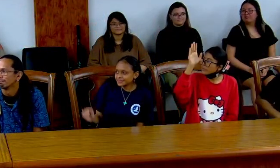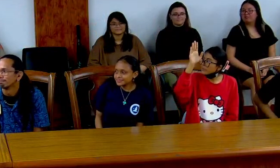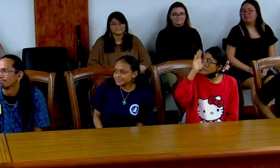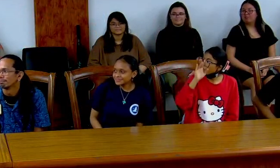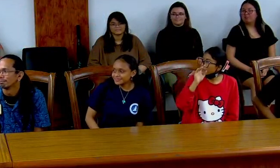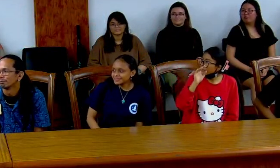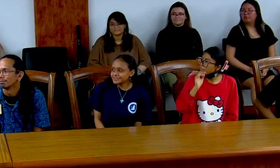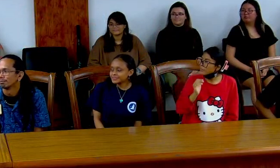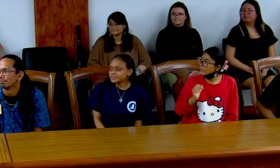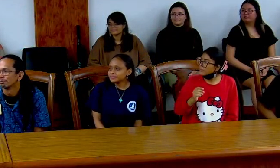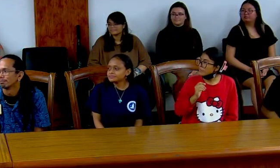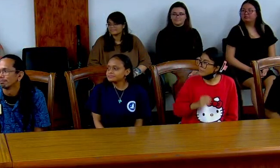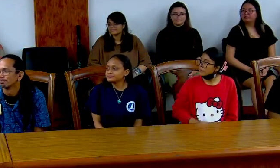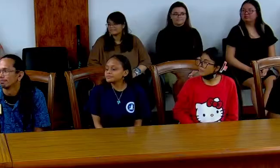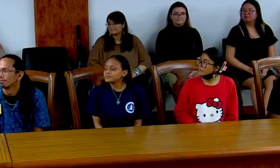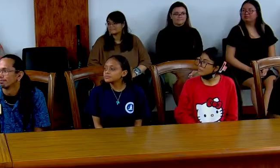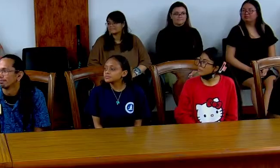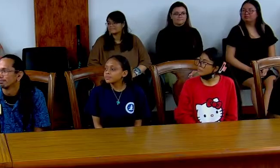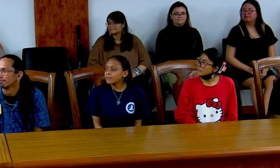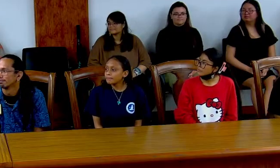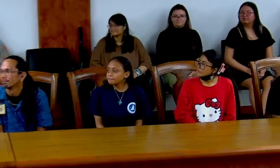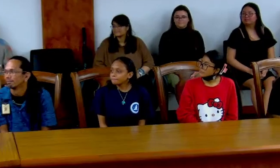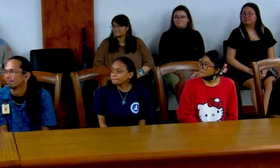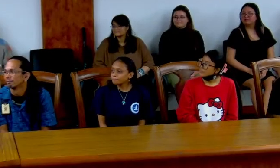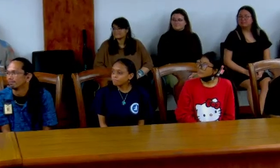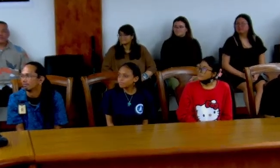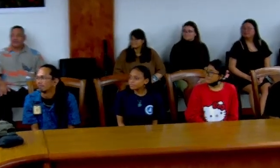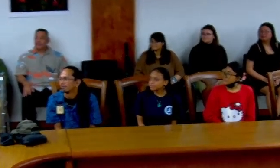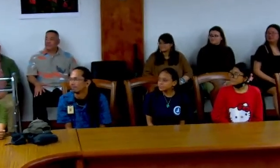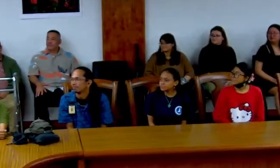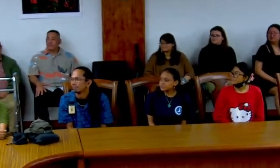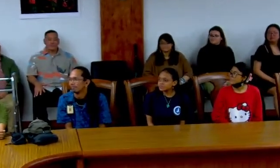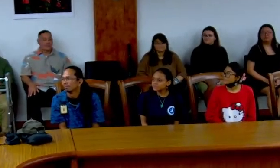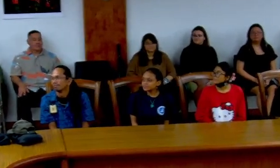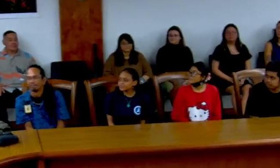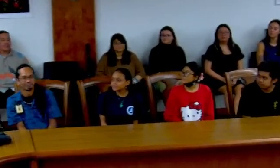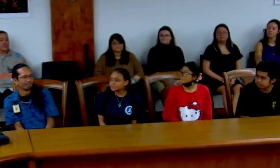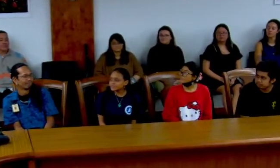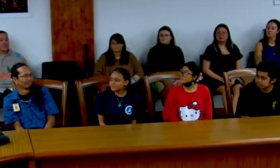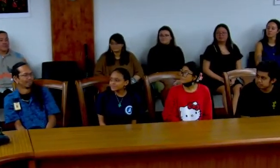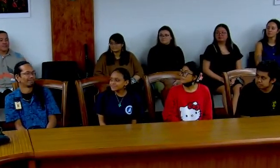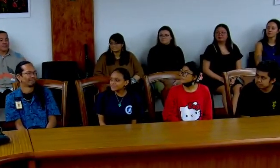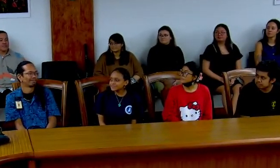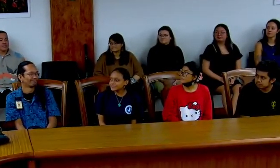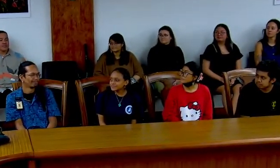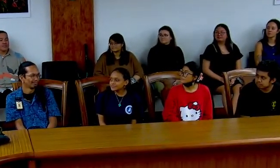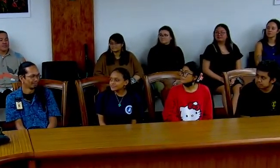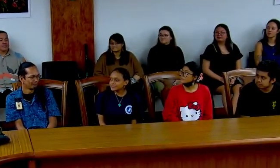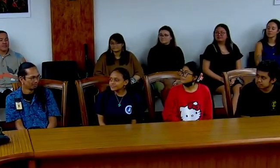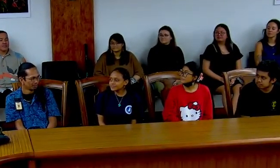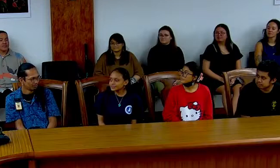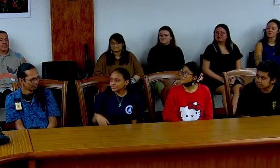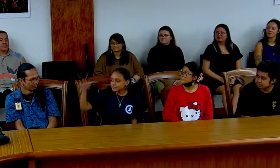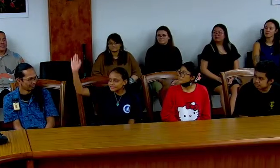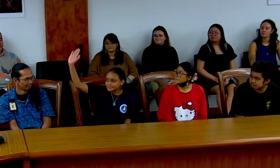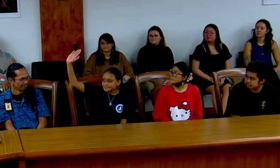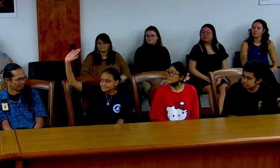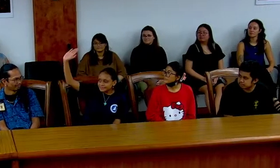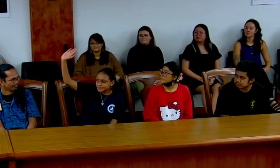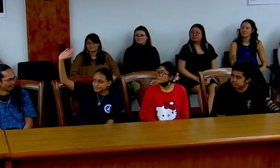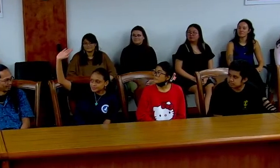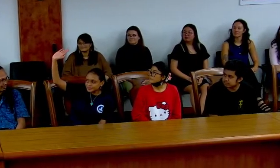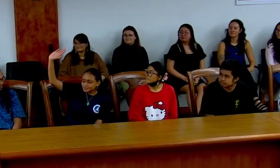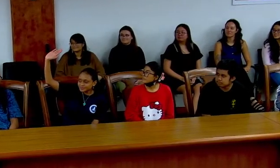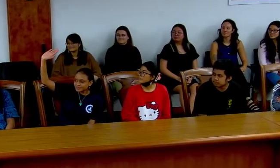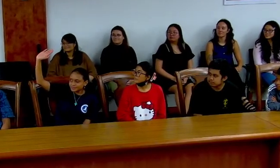they've gone, this is their 3rd year here at Career Tech. I have Yuriko And Yuriko, raise your hand, Yuriko. Yuriko comes